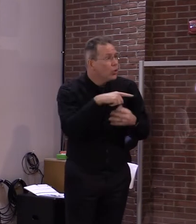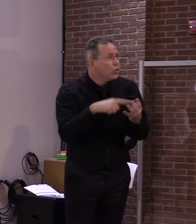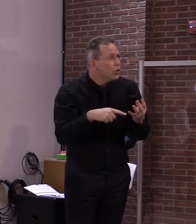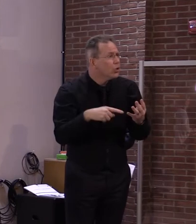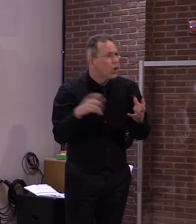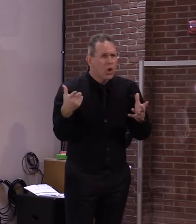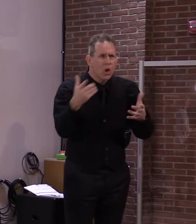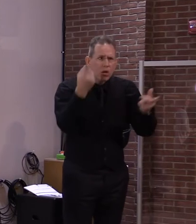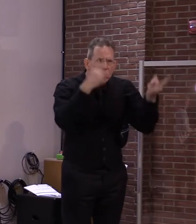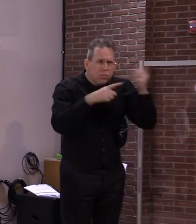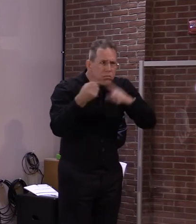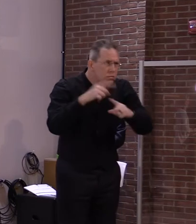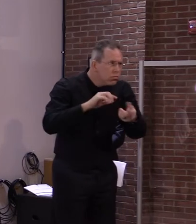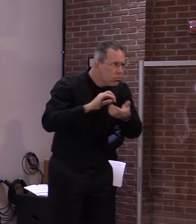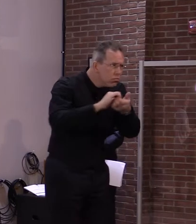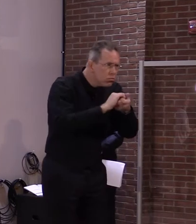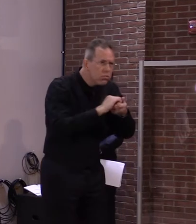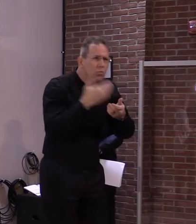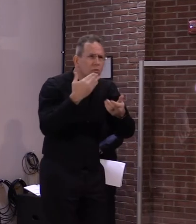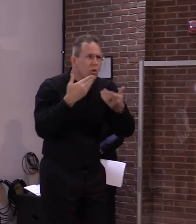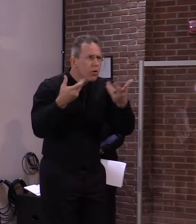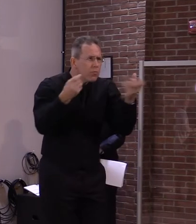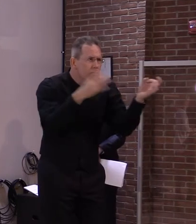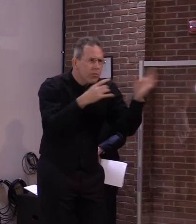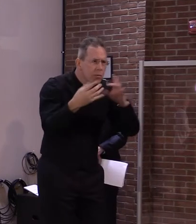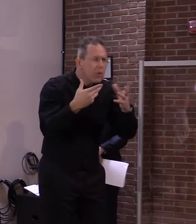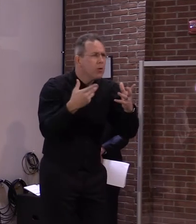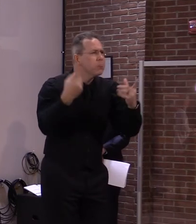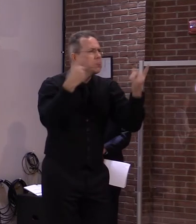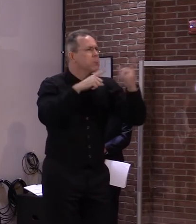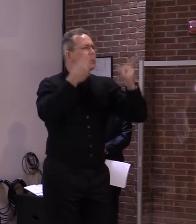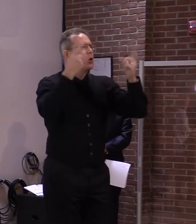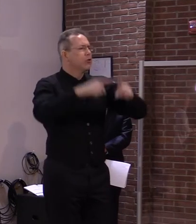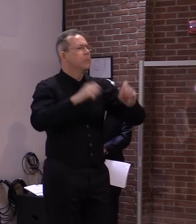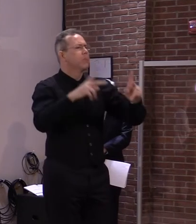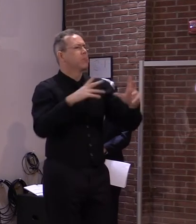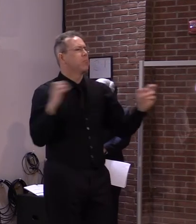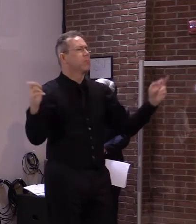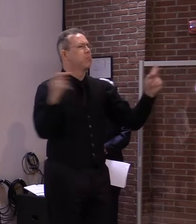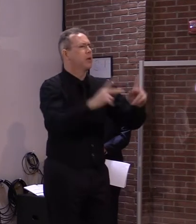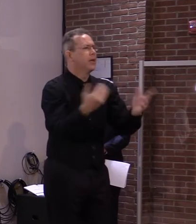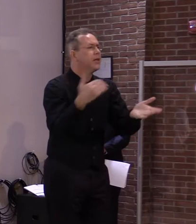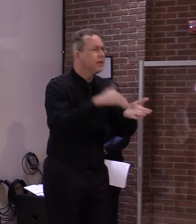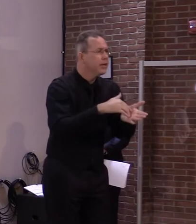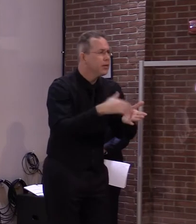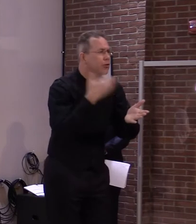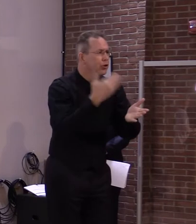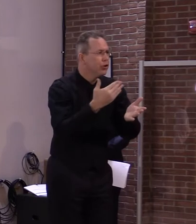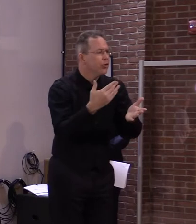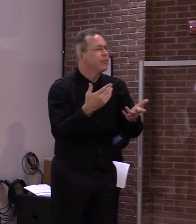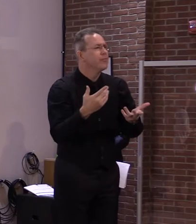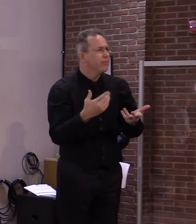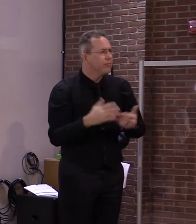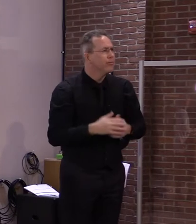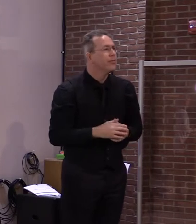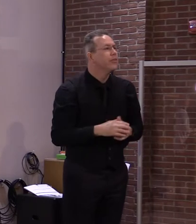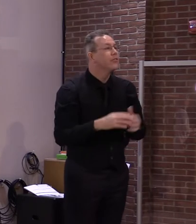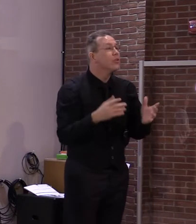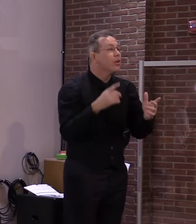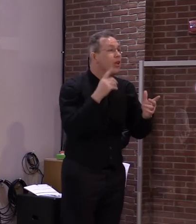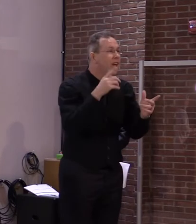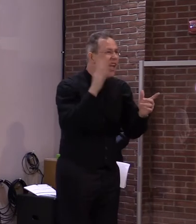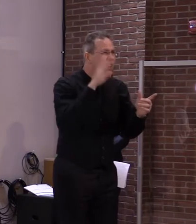26th when no contact winter sports practices got underway until mid-january we did not see any